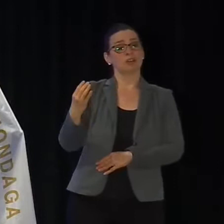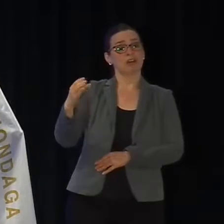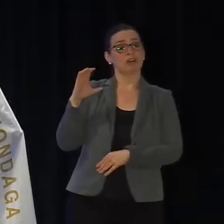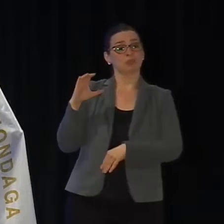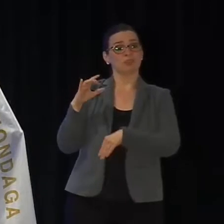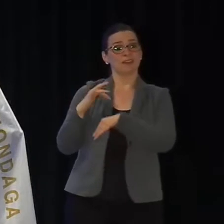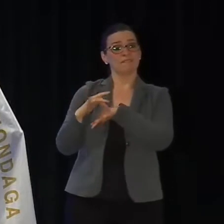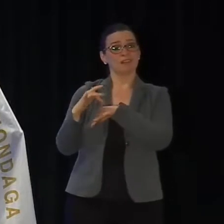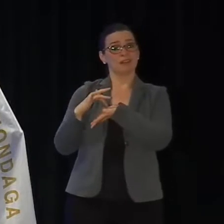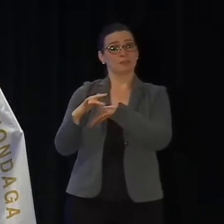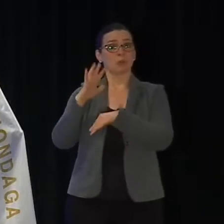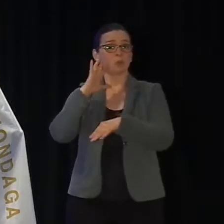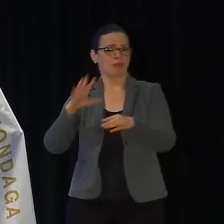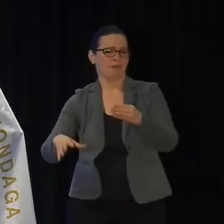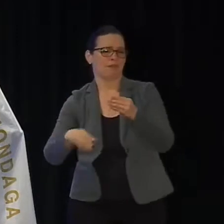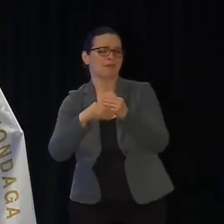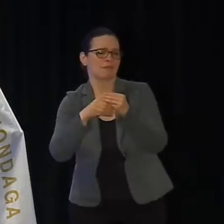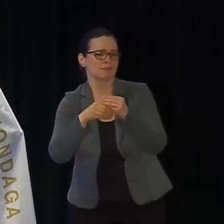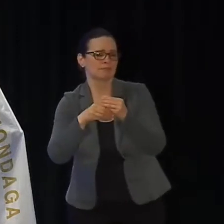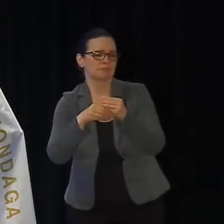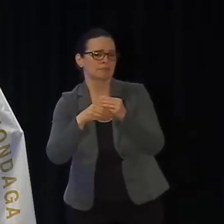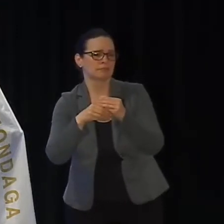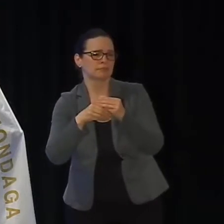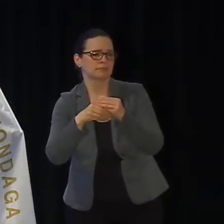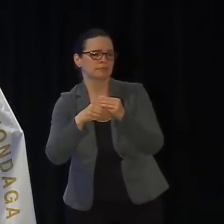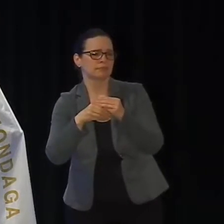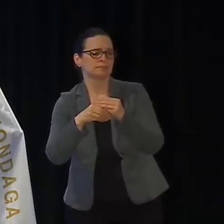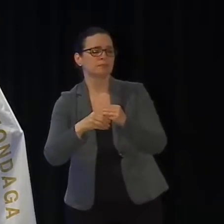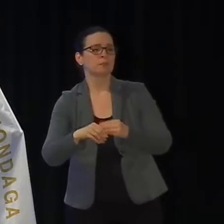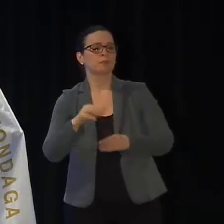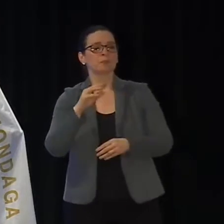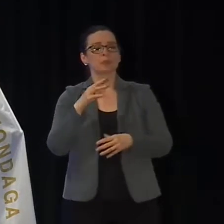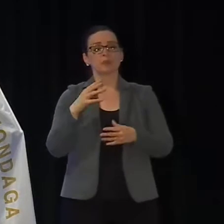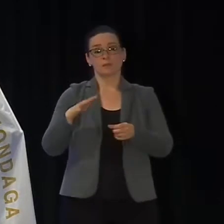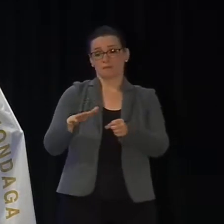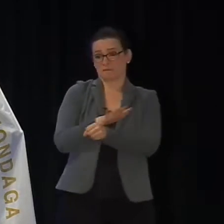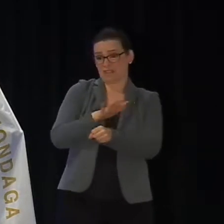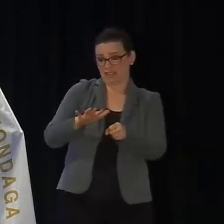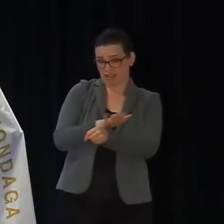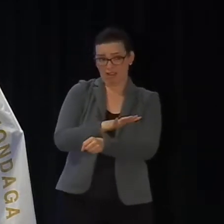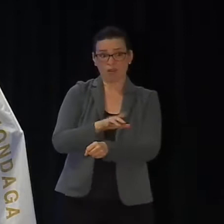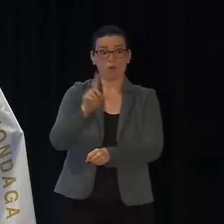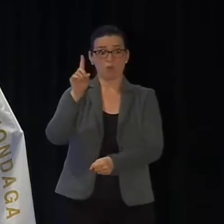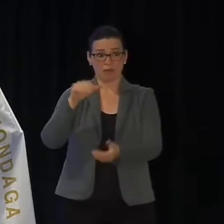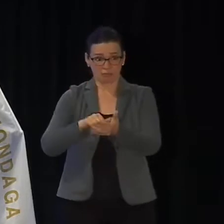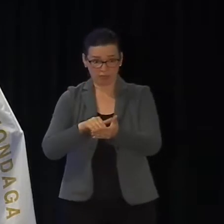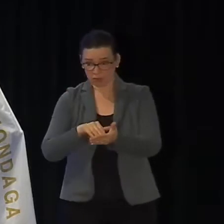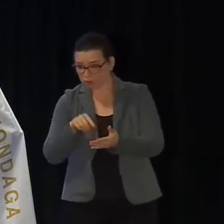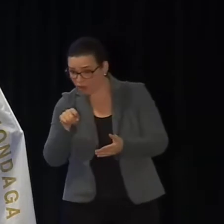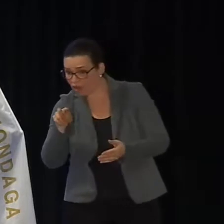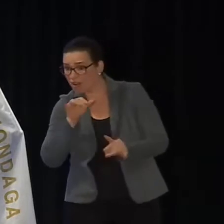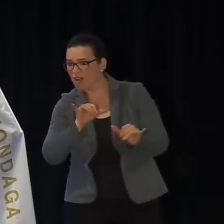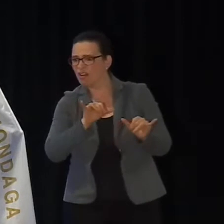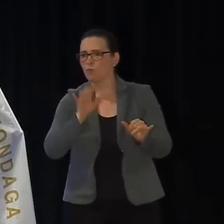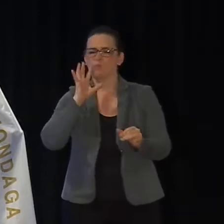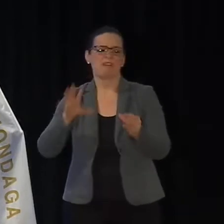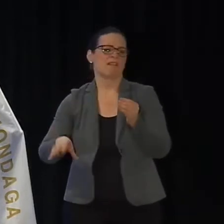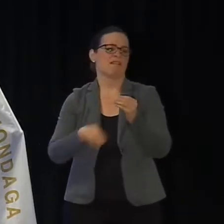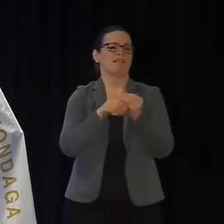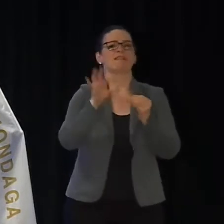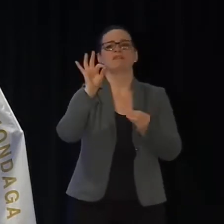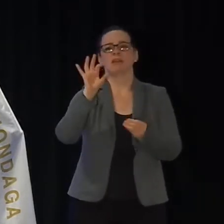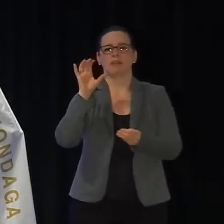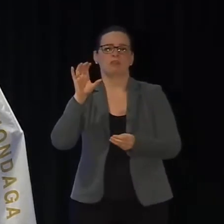add on to those. So as soon as we get to the 1,400 slots, we'll add another 900 or so appointments for Wednesday as well. So please